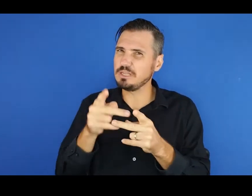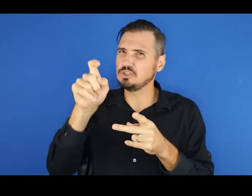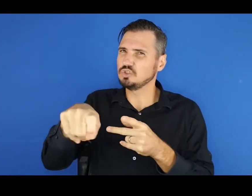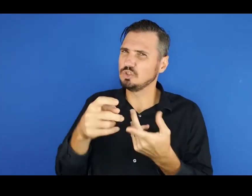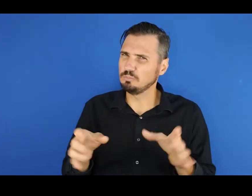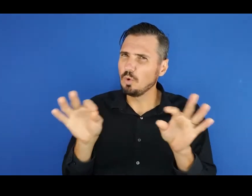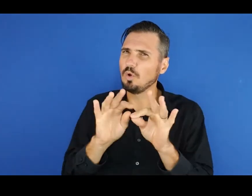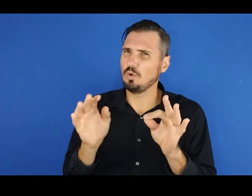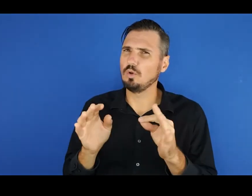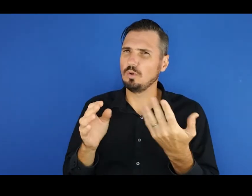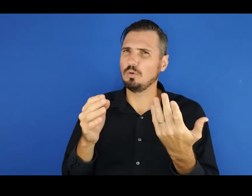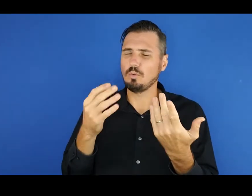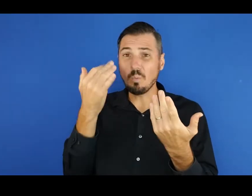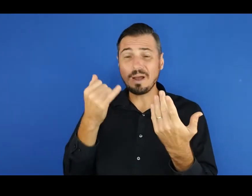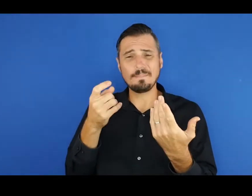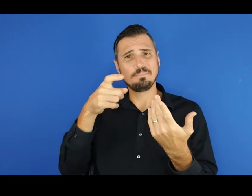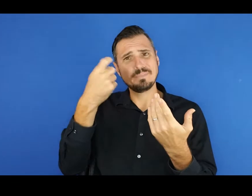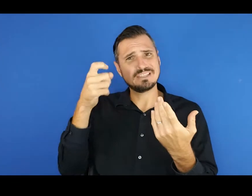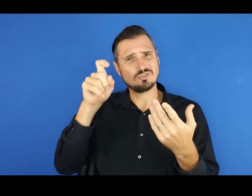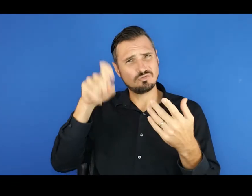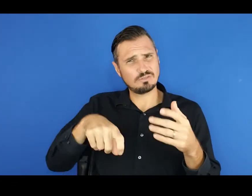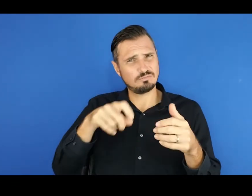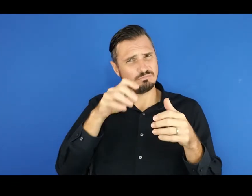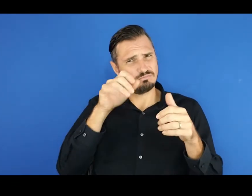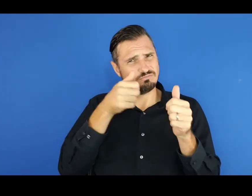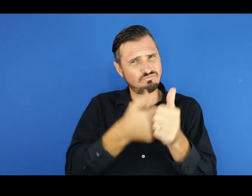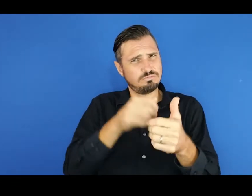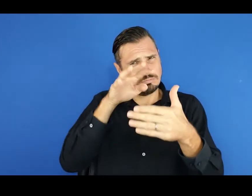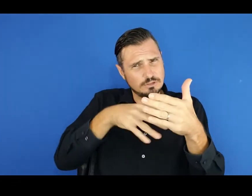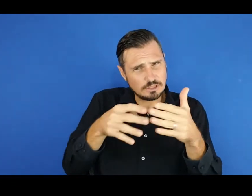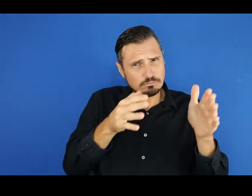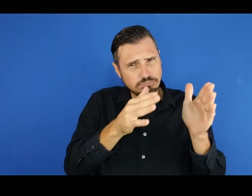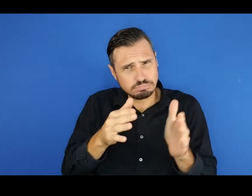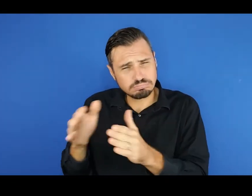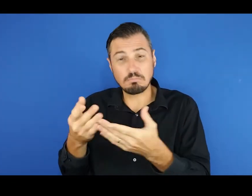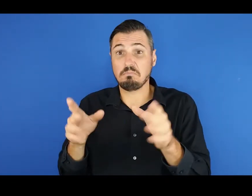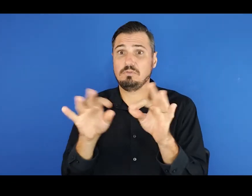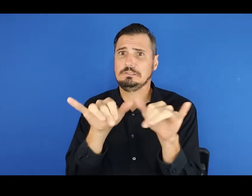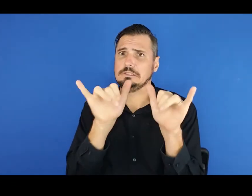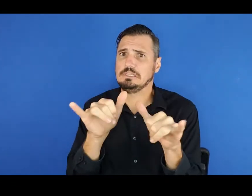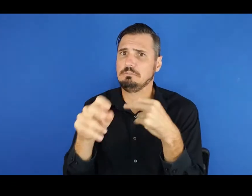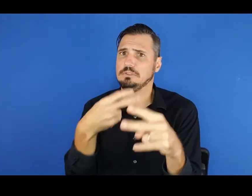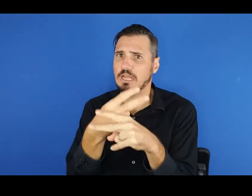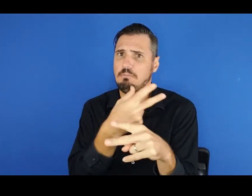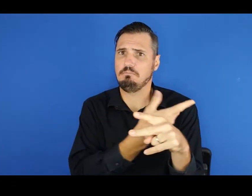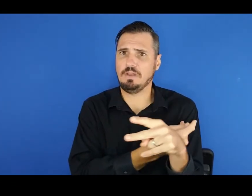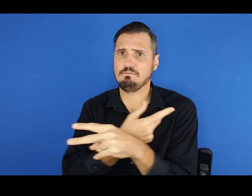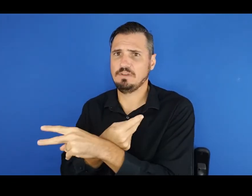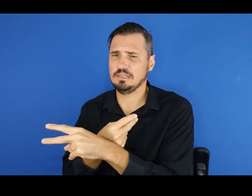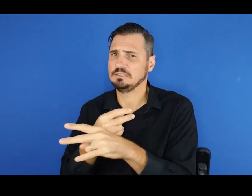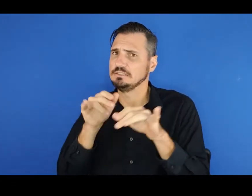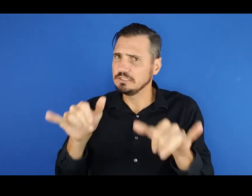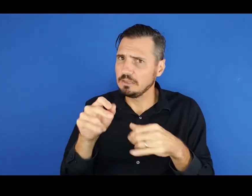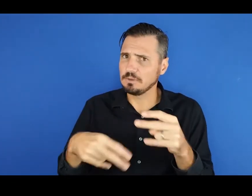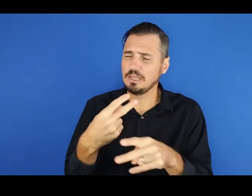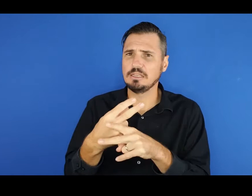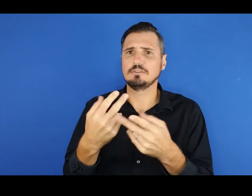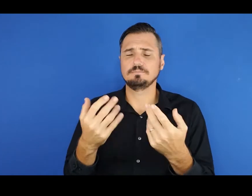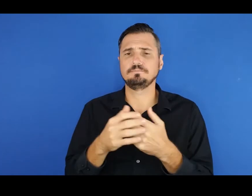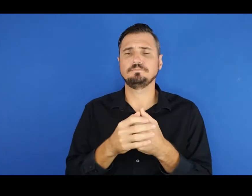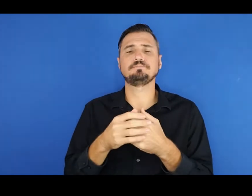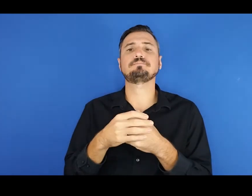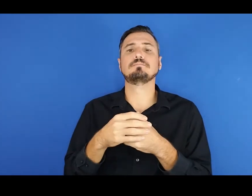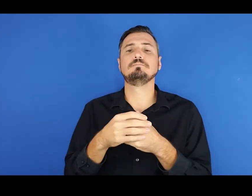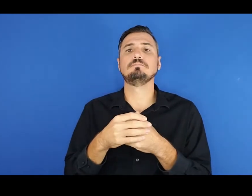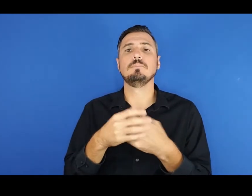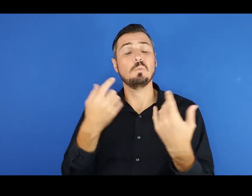type, are received on schedule, and that your vaccination record is complete. We are vaccinating people as quickly as